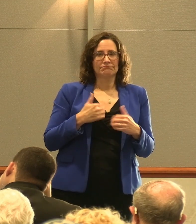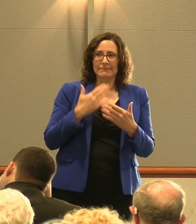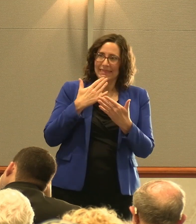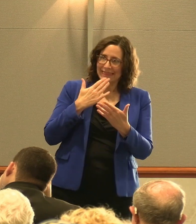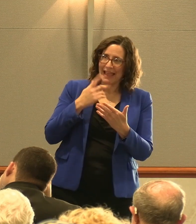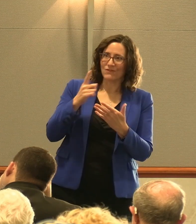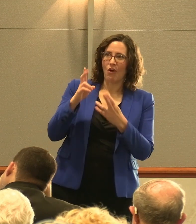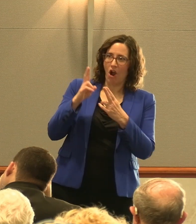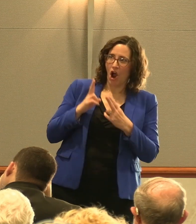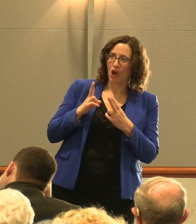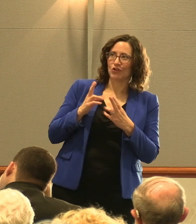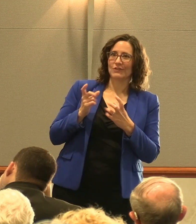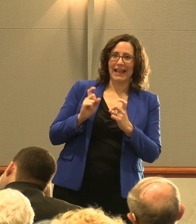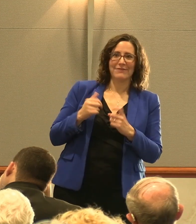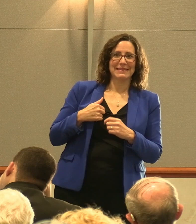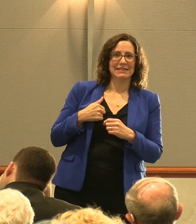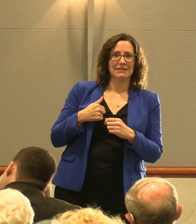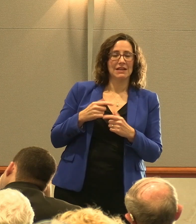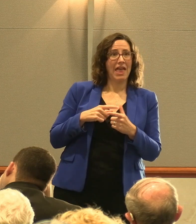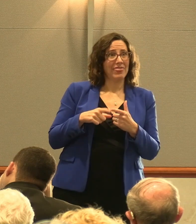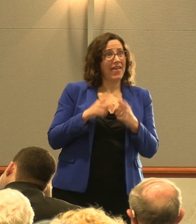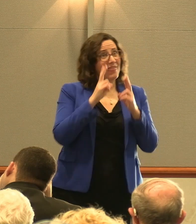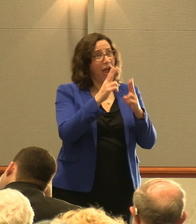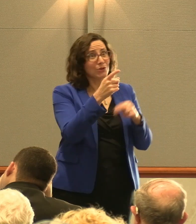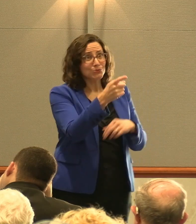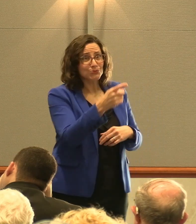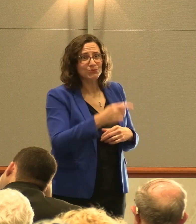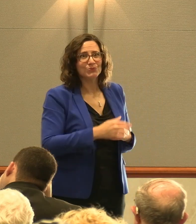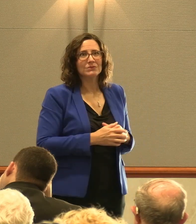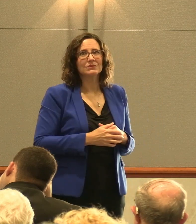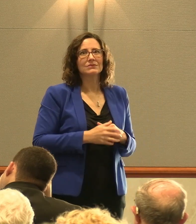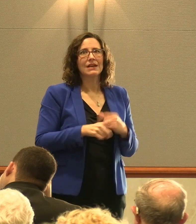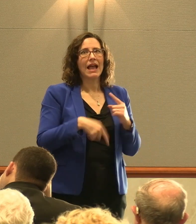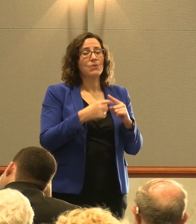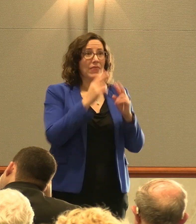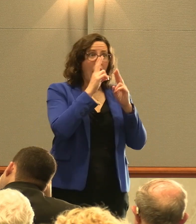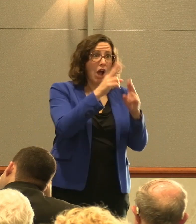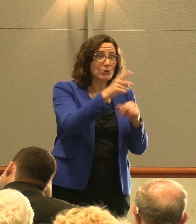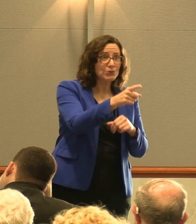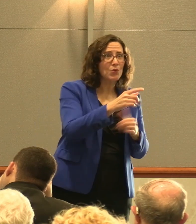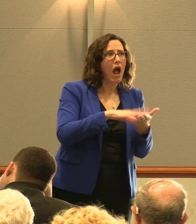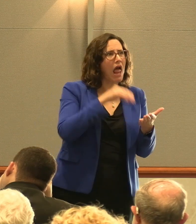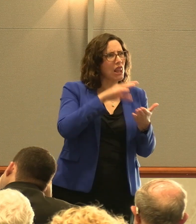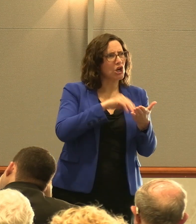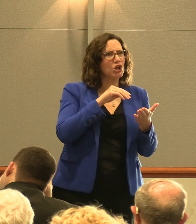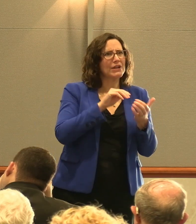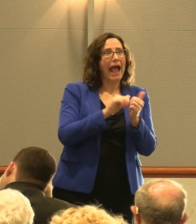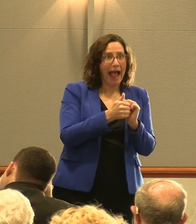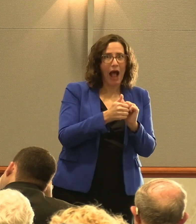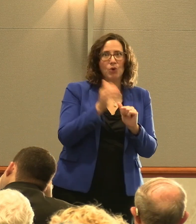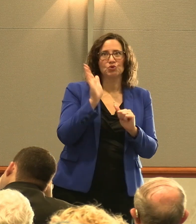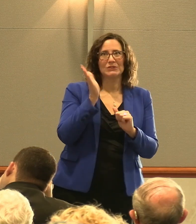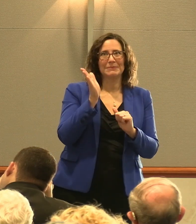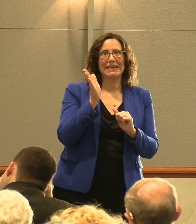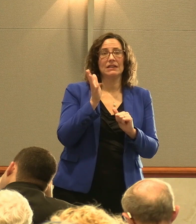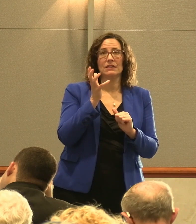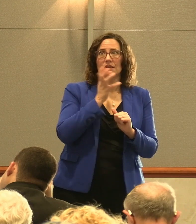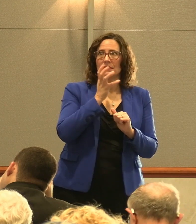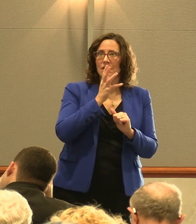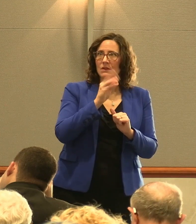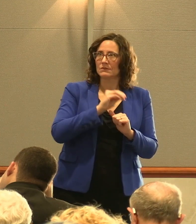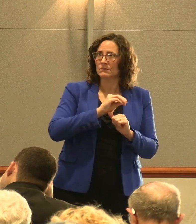the honor they gave me, and then they honored you. And when they honored you, I learned really how to speak. Boy.